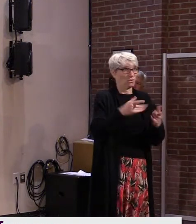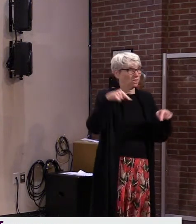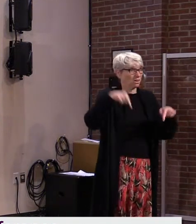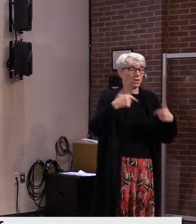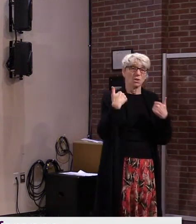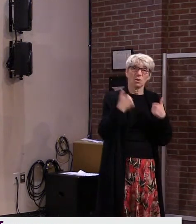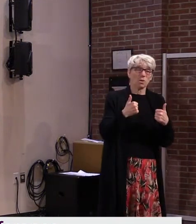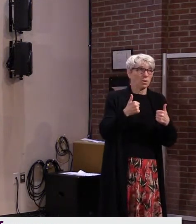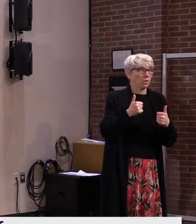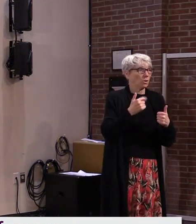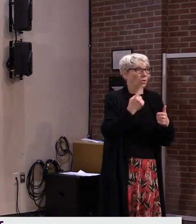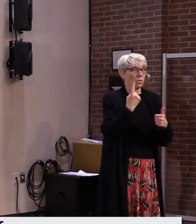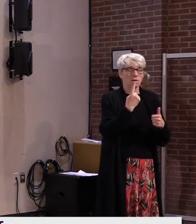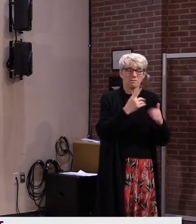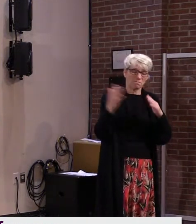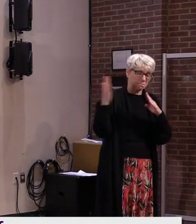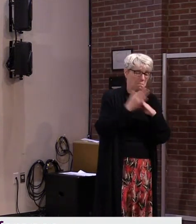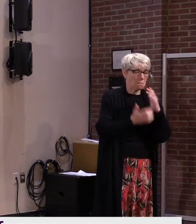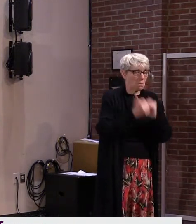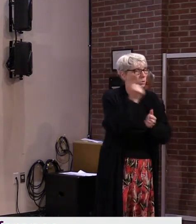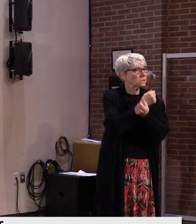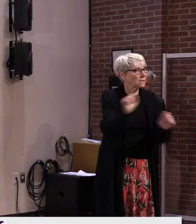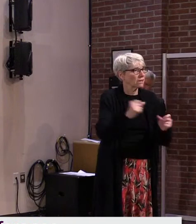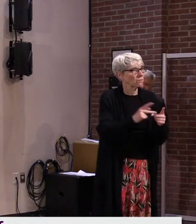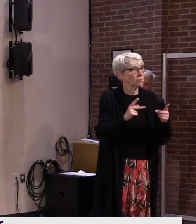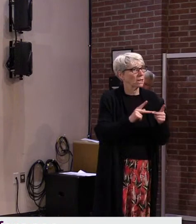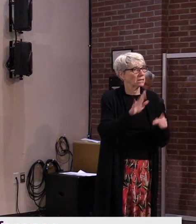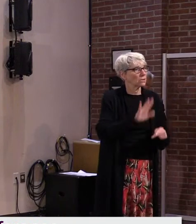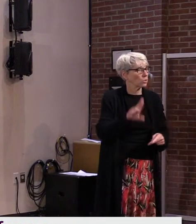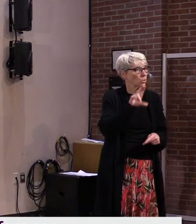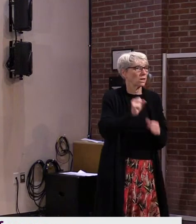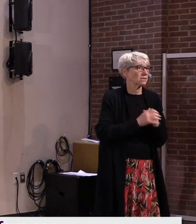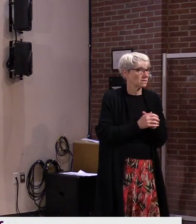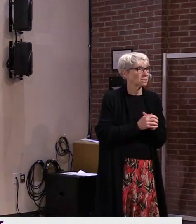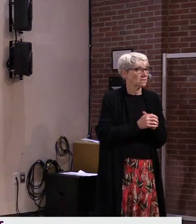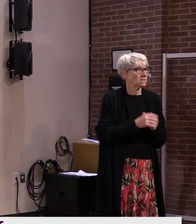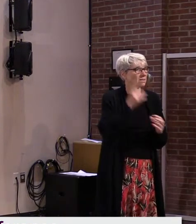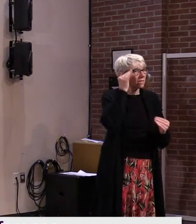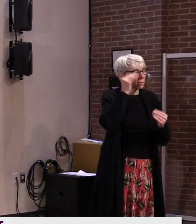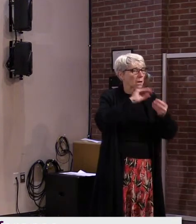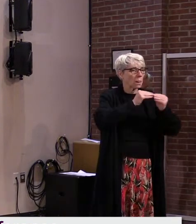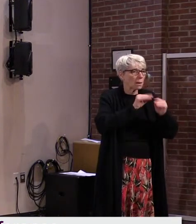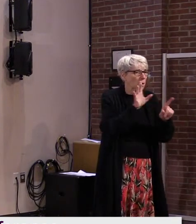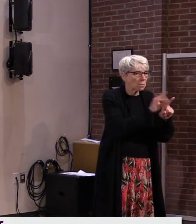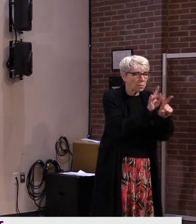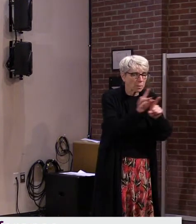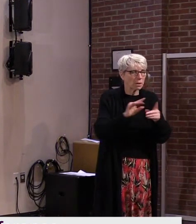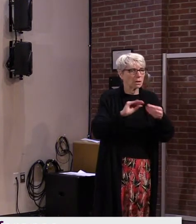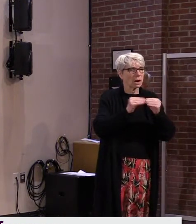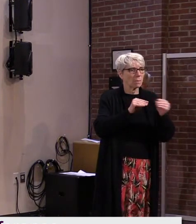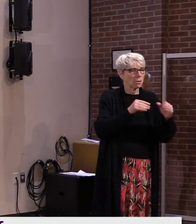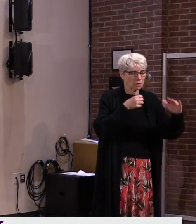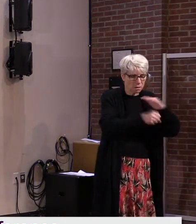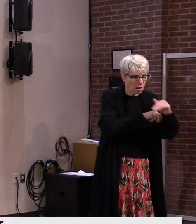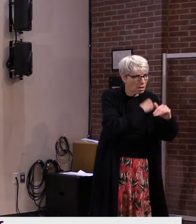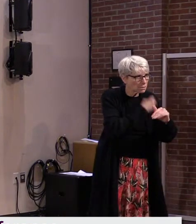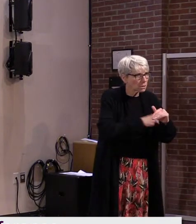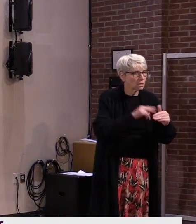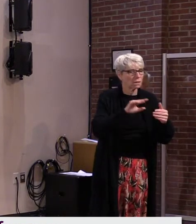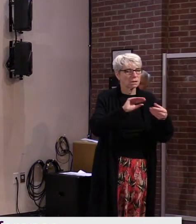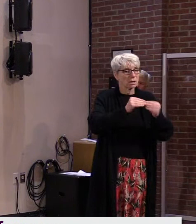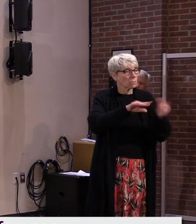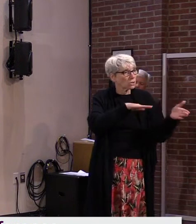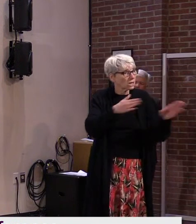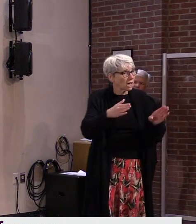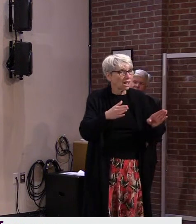the lowest in terms of number of hospitalizations and deaths and so forth. So what we're doing is working,